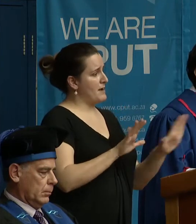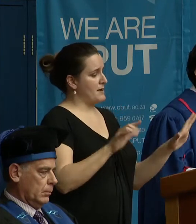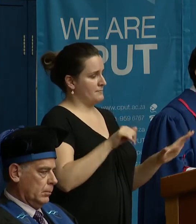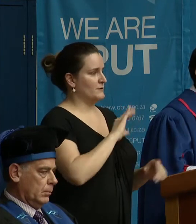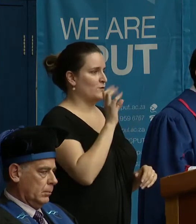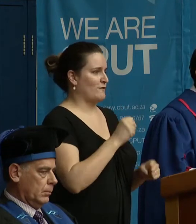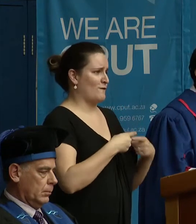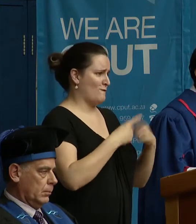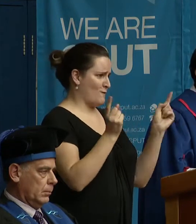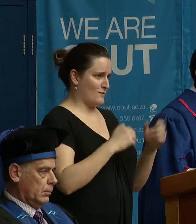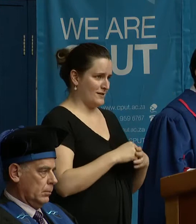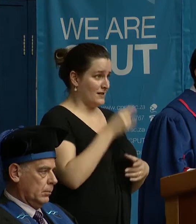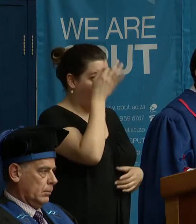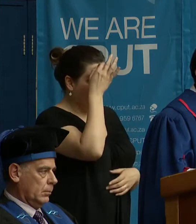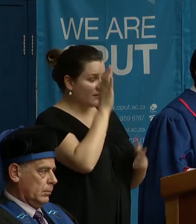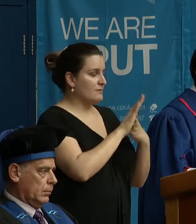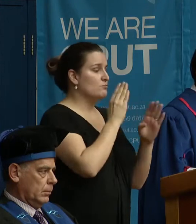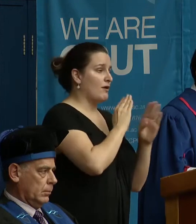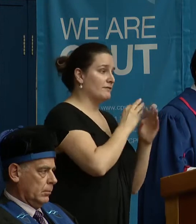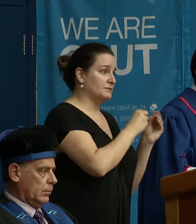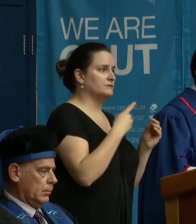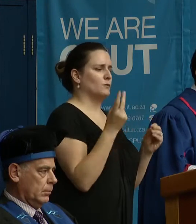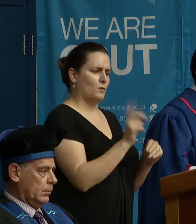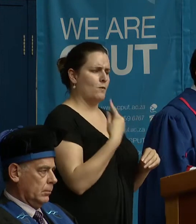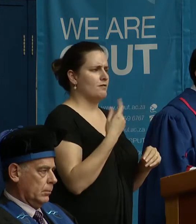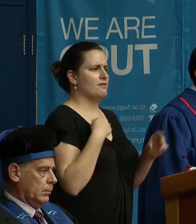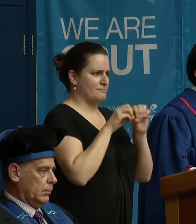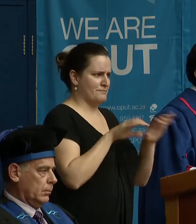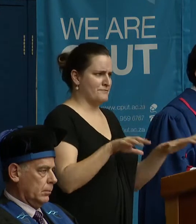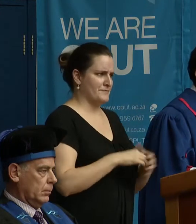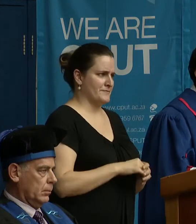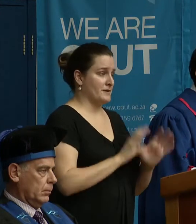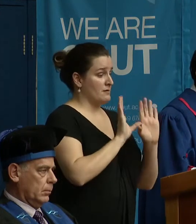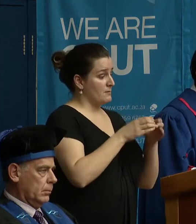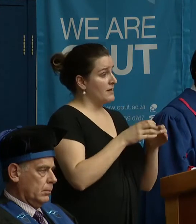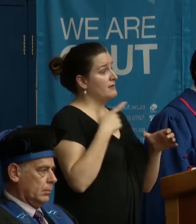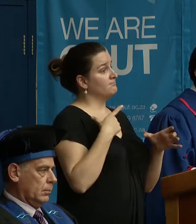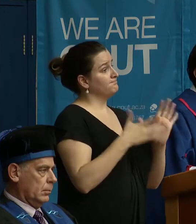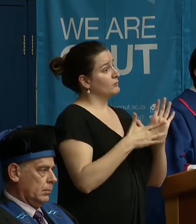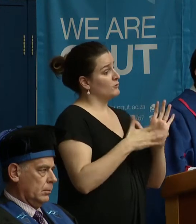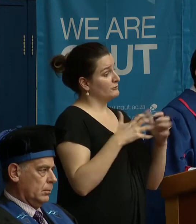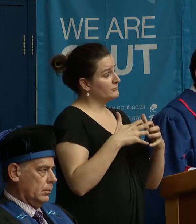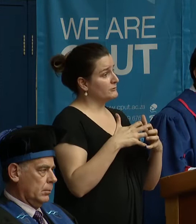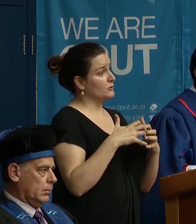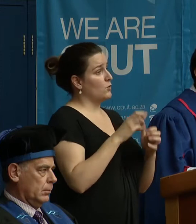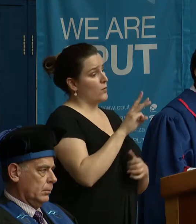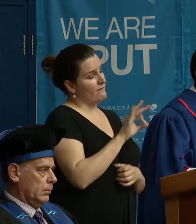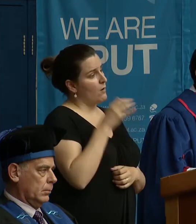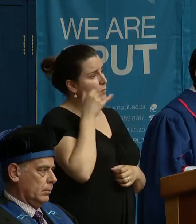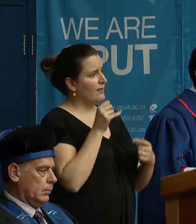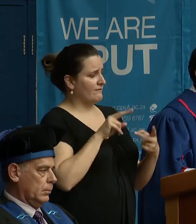country, both by government and the private sector. Companies have deployed technologies like Wi-Fi calling, video on demand,